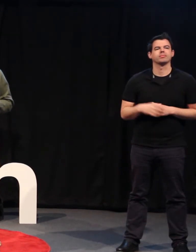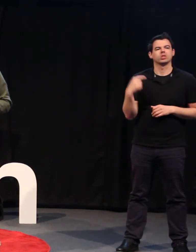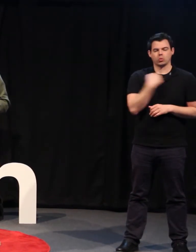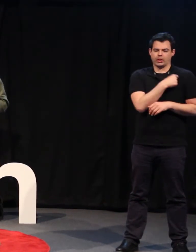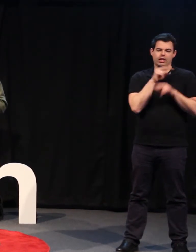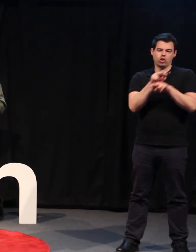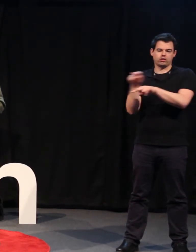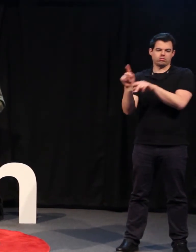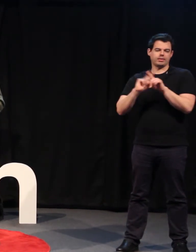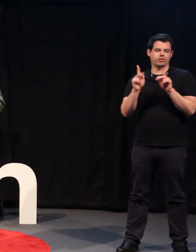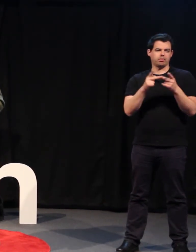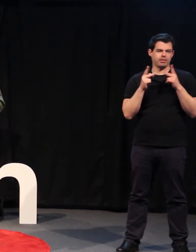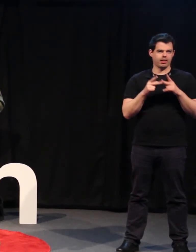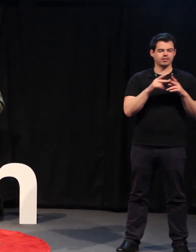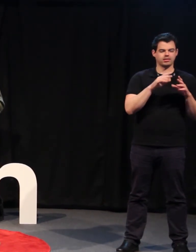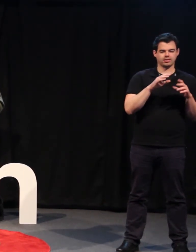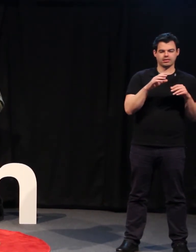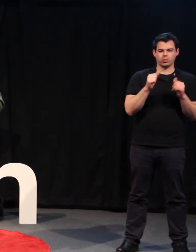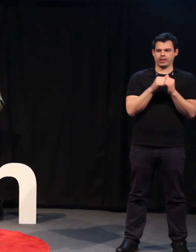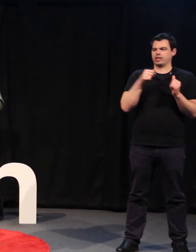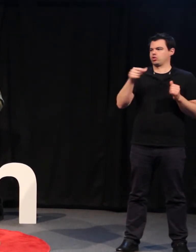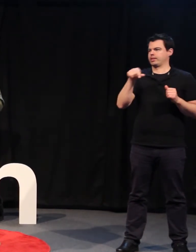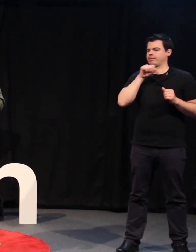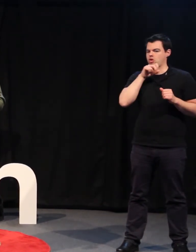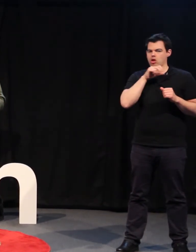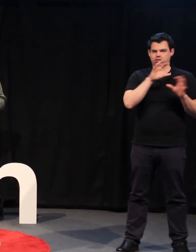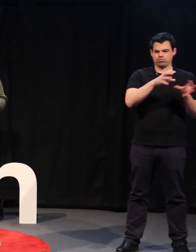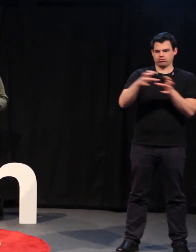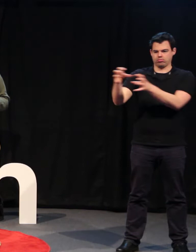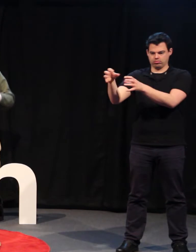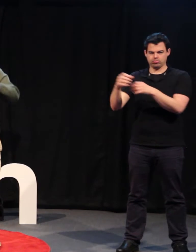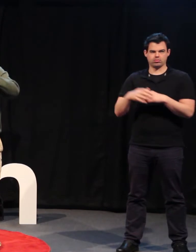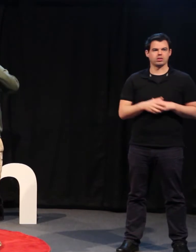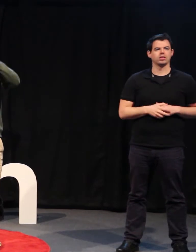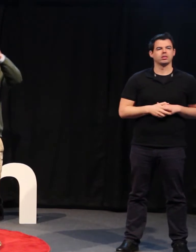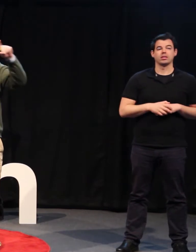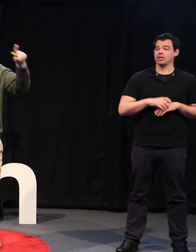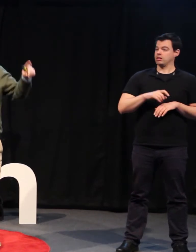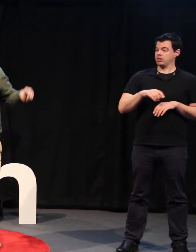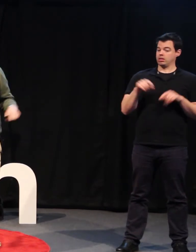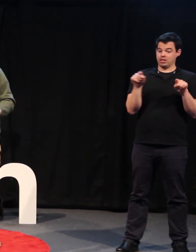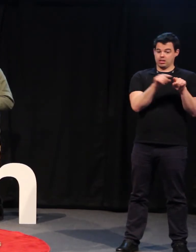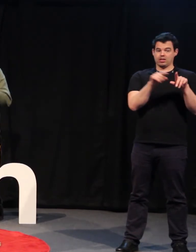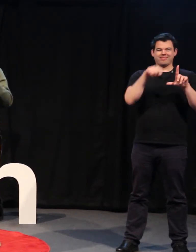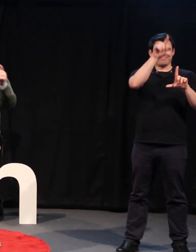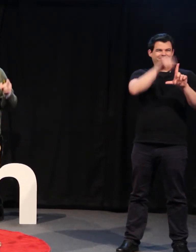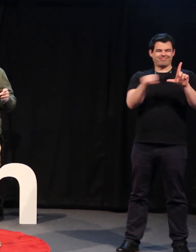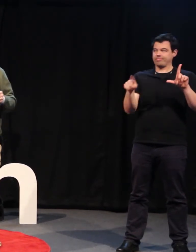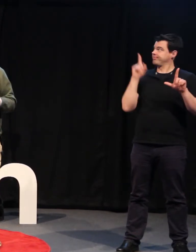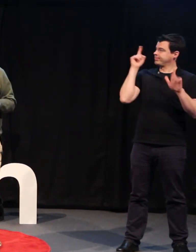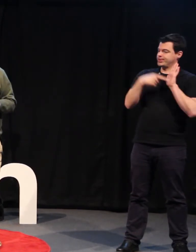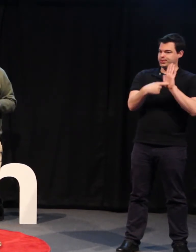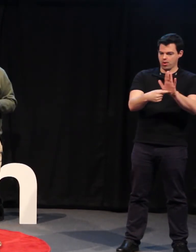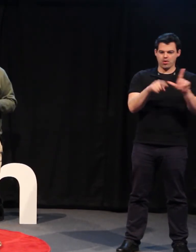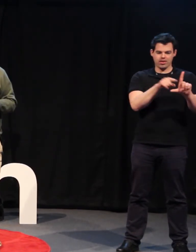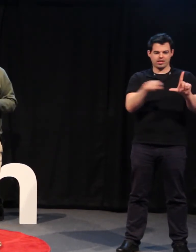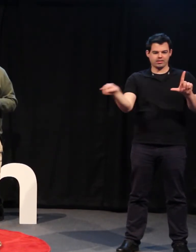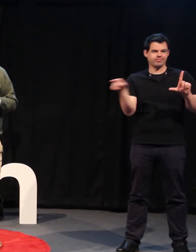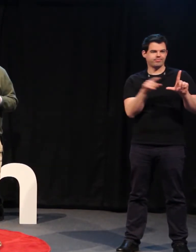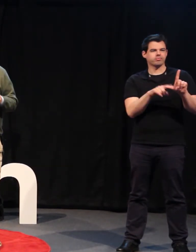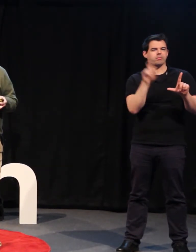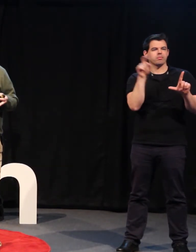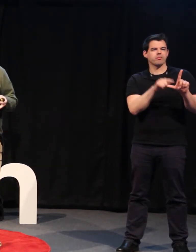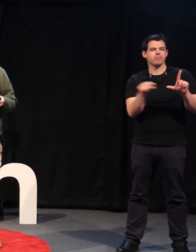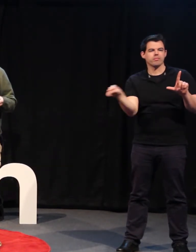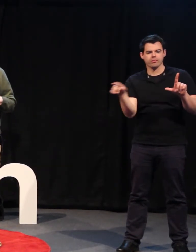up there. And on the x-axis, that's going from the fraction of a zone around that pond